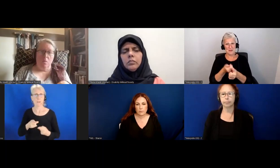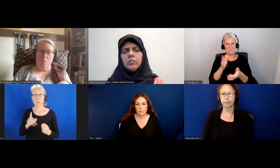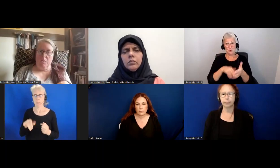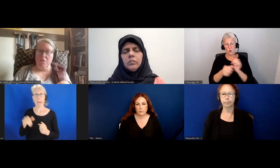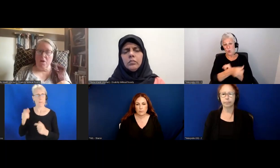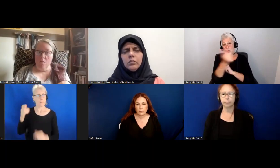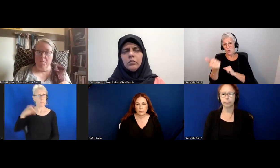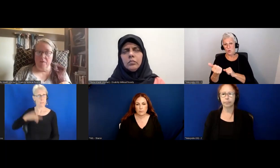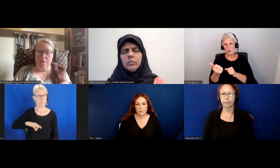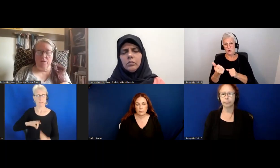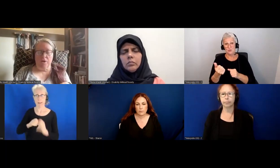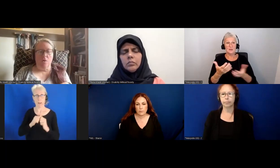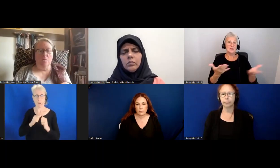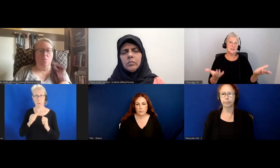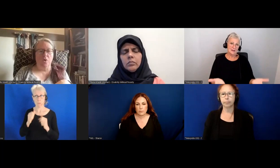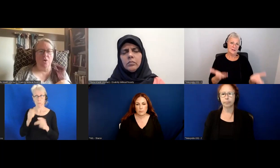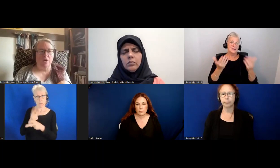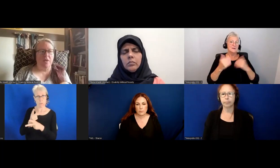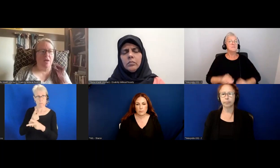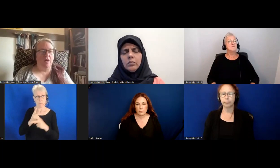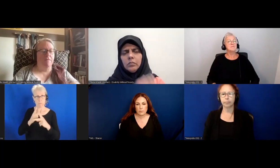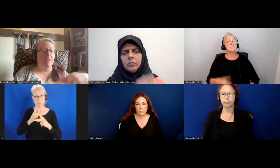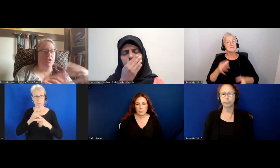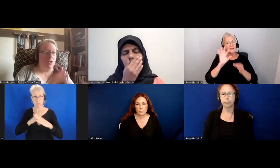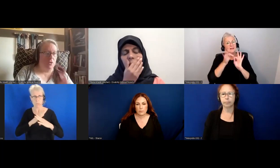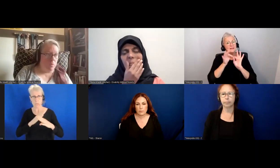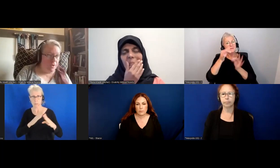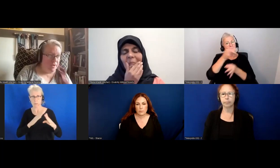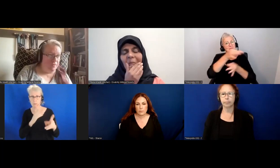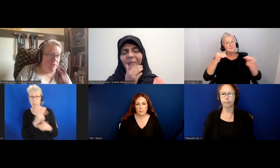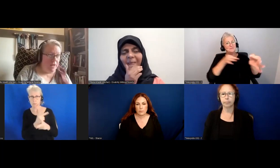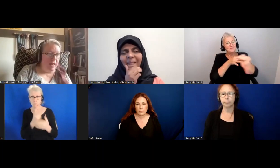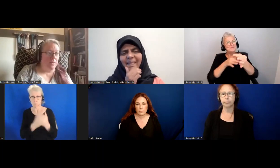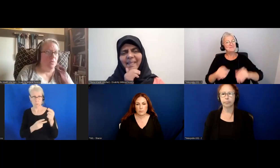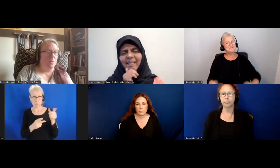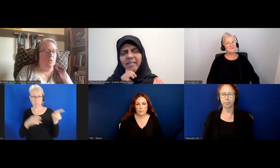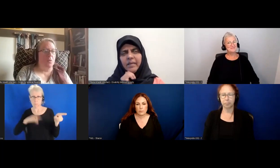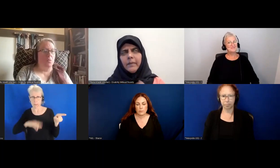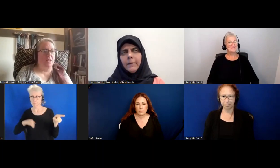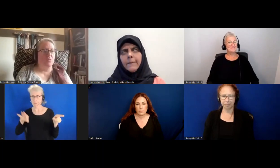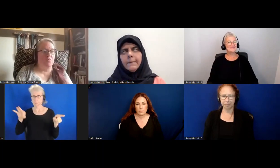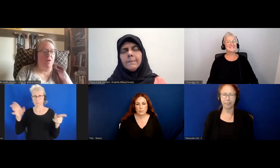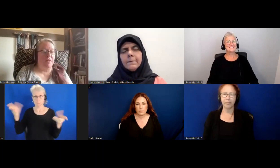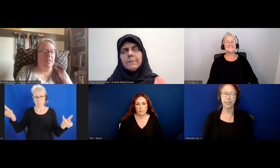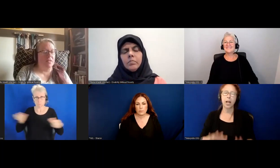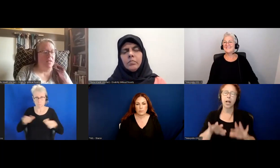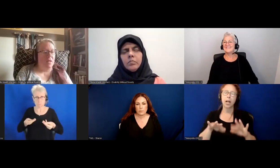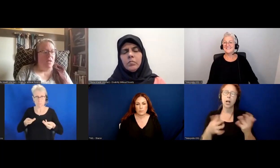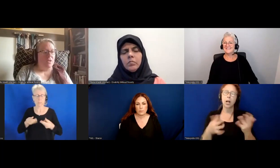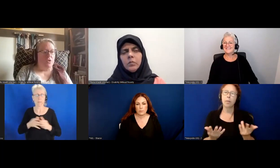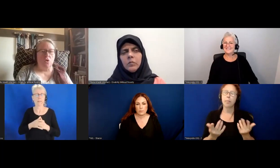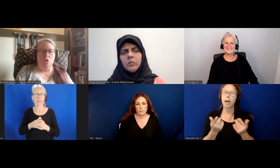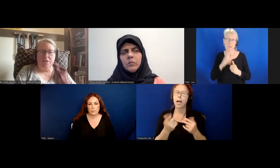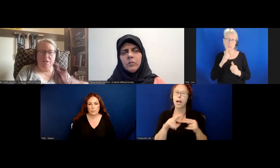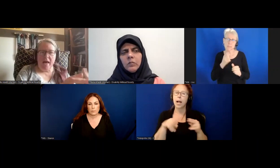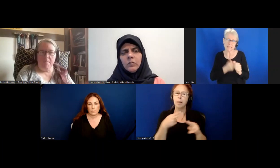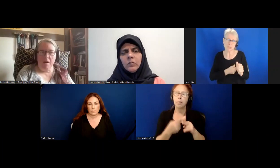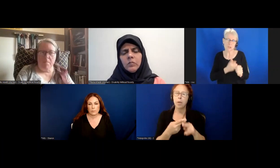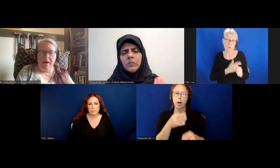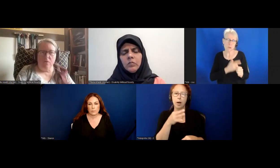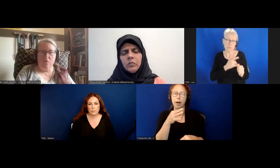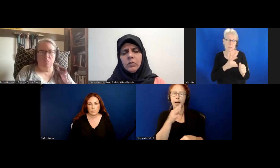Well, we would hope that, the official work, if you like, that we're doing with each province to